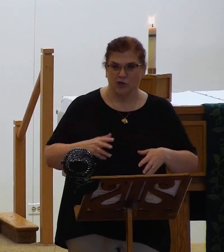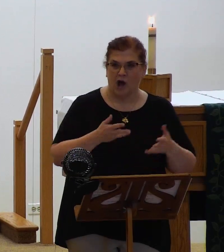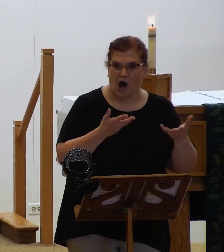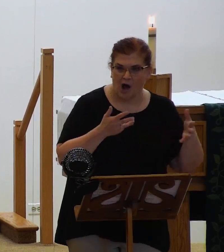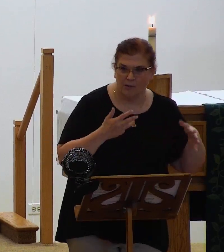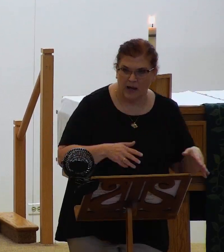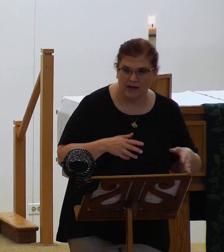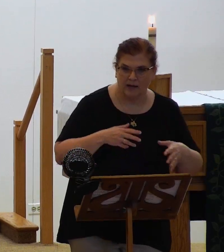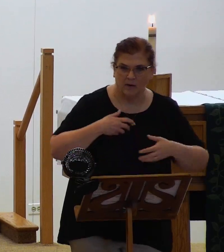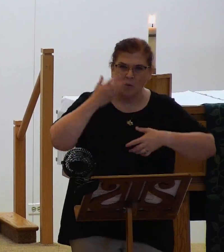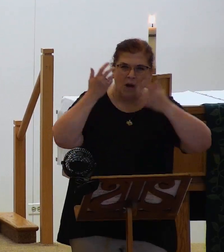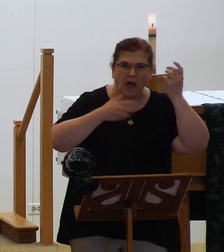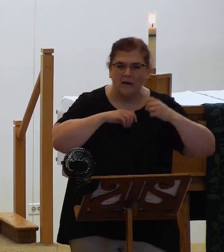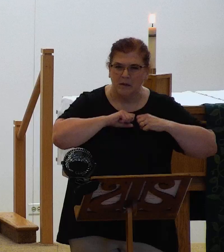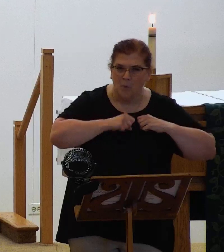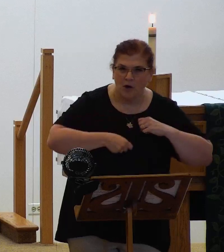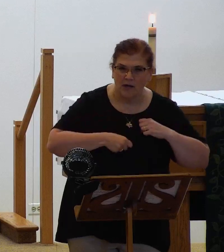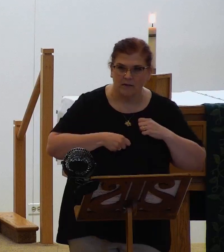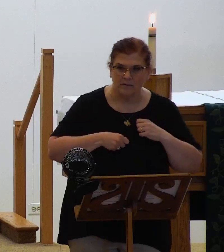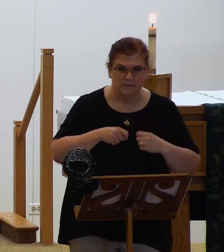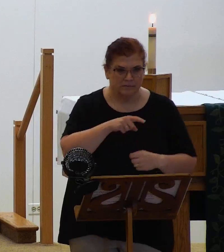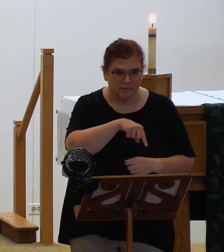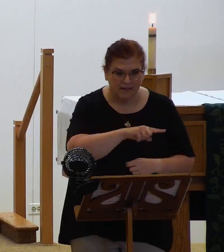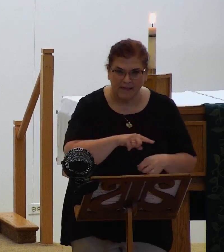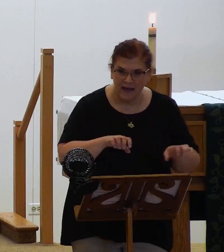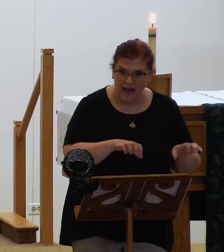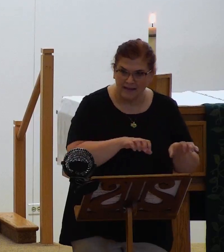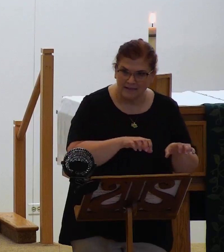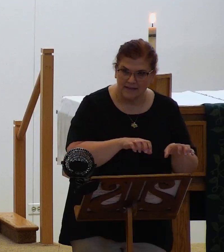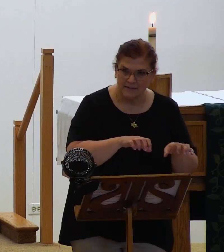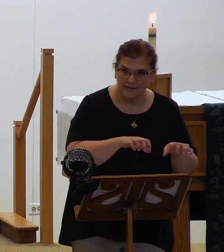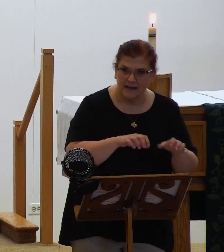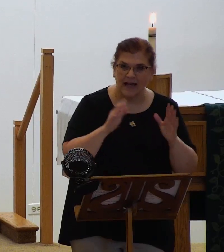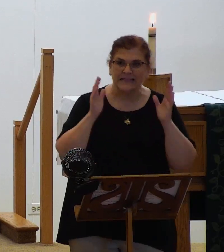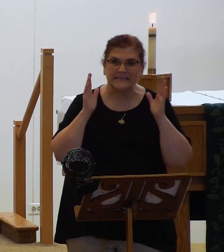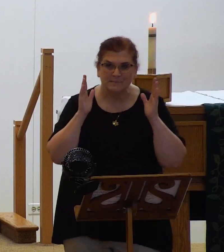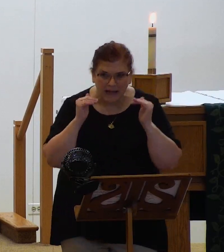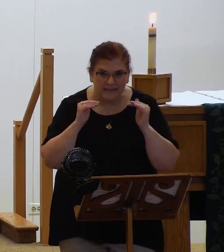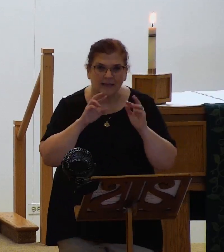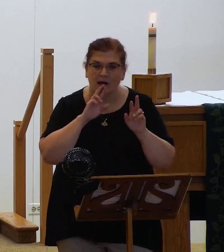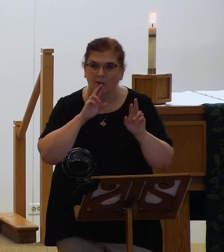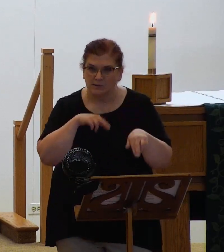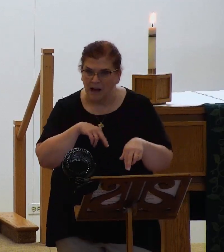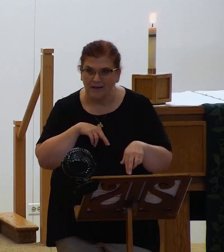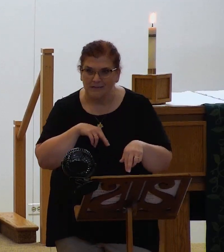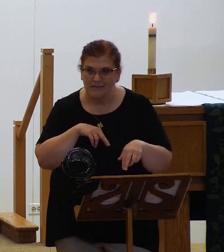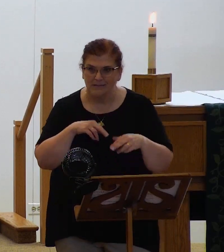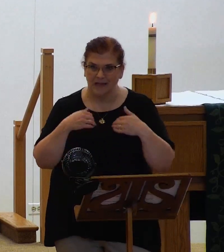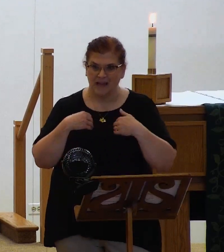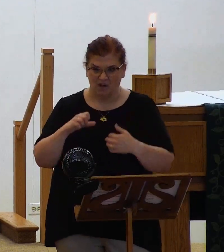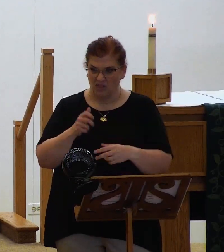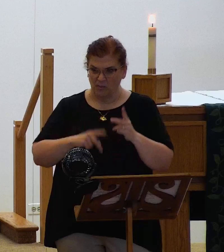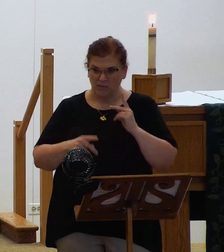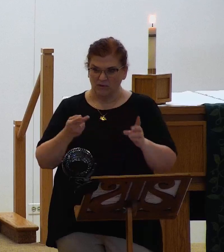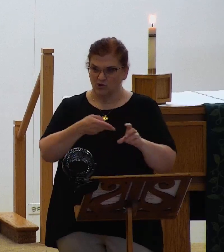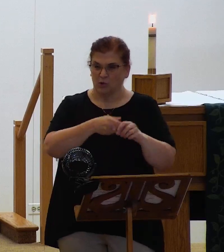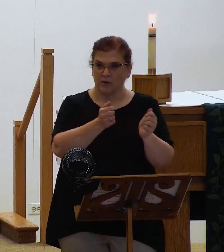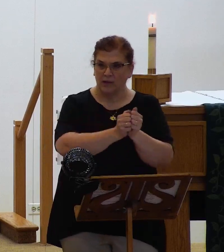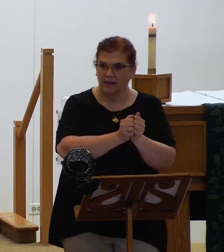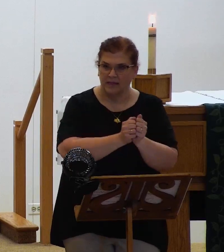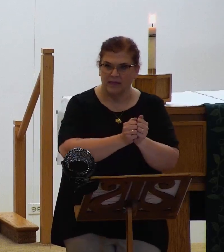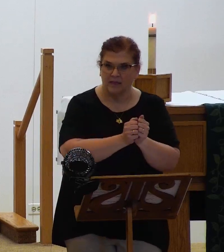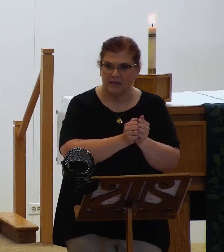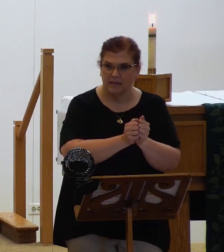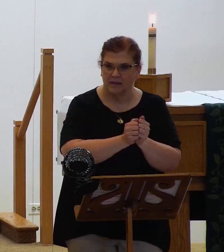already wailed in mourning. They acted expecting a response that would have others joining with them.